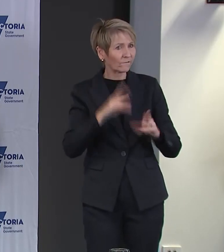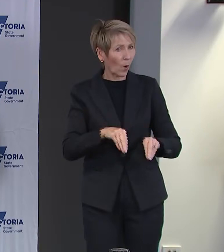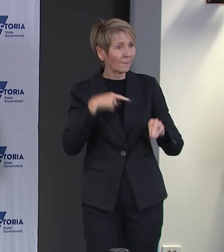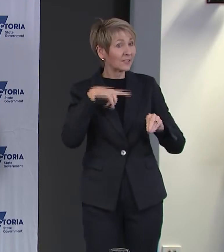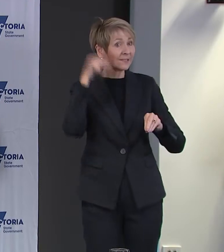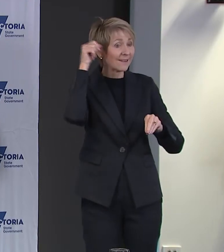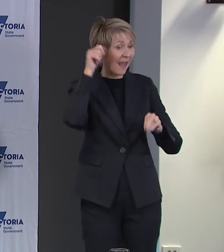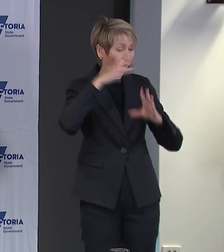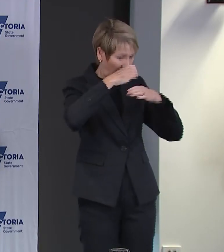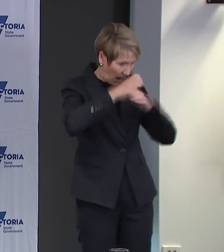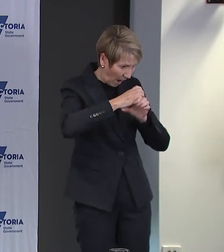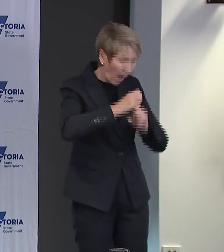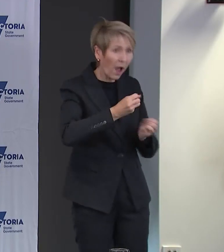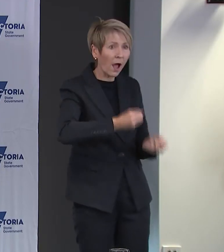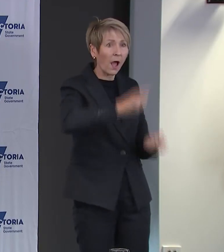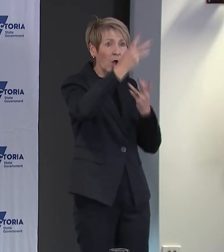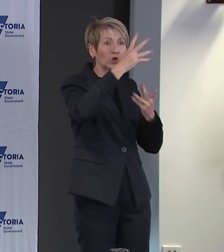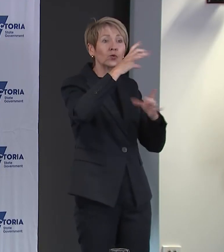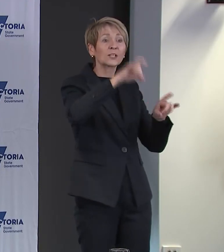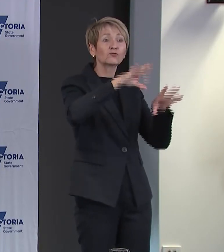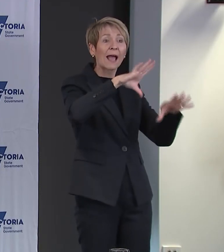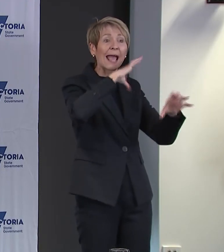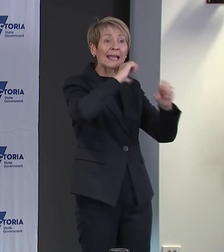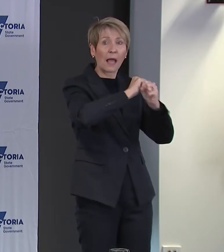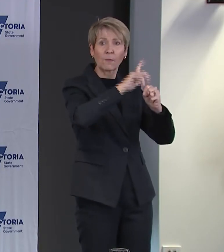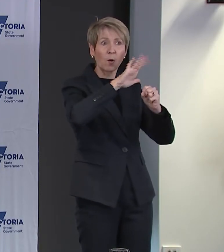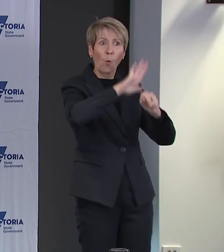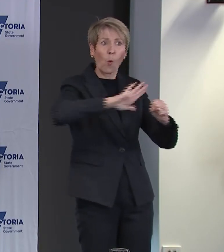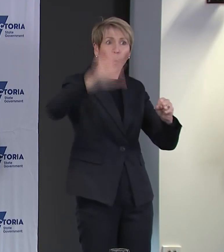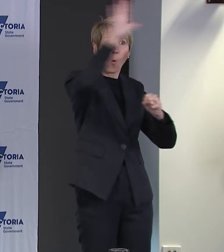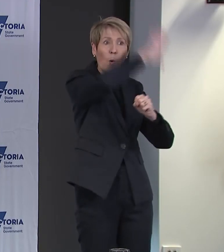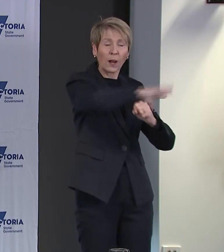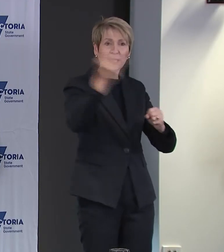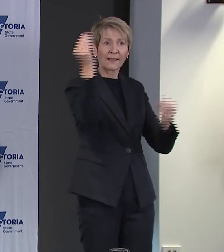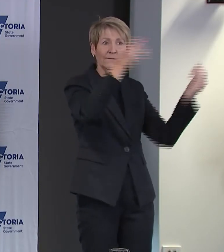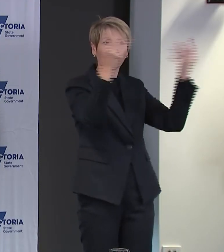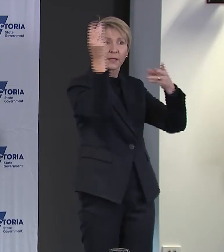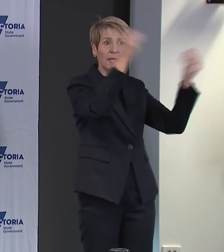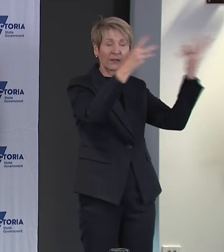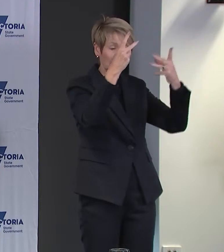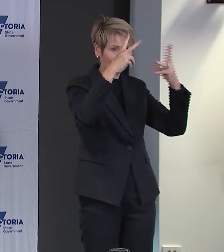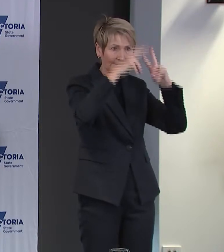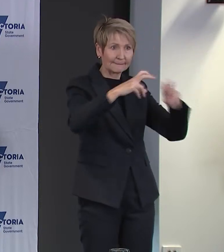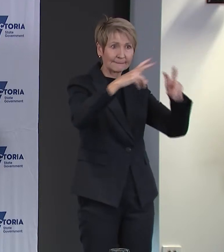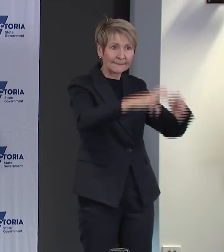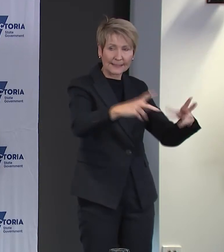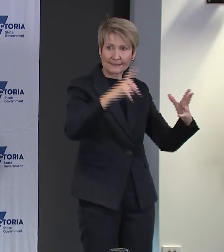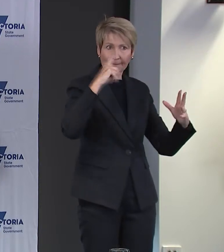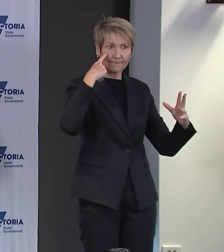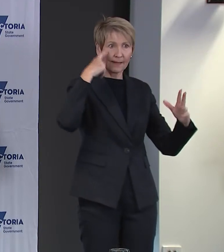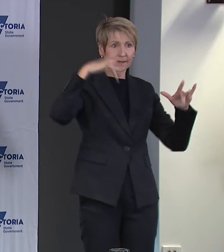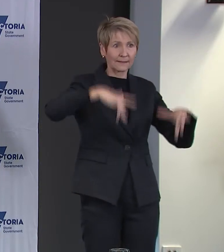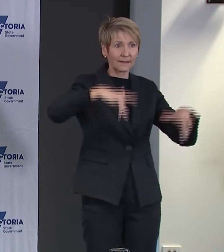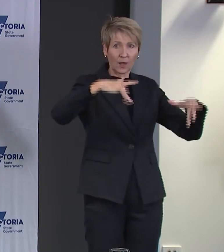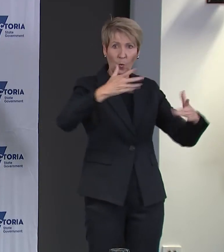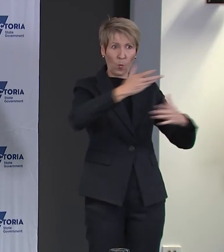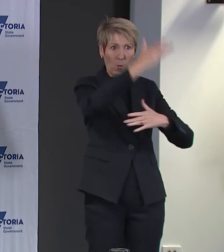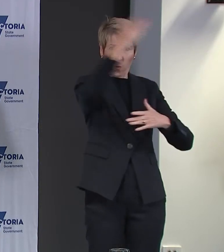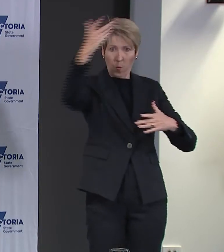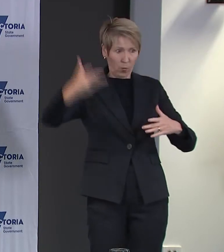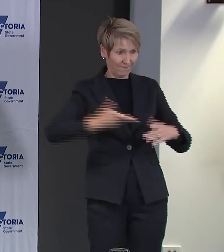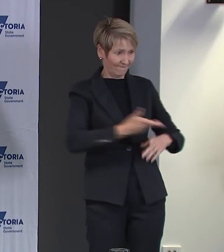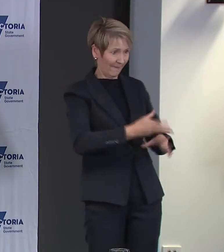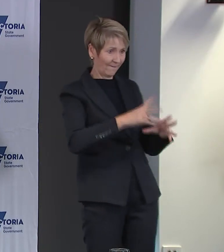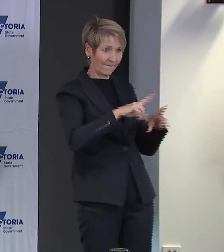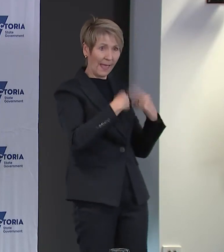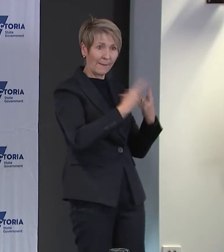we don't know where this has come from? We have to have all those other assurances of high testing rates across the Melbourne community in particular, but